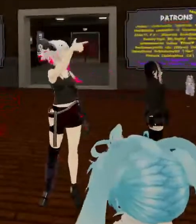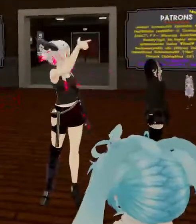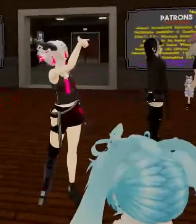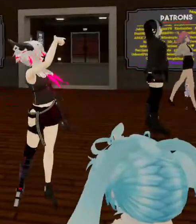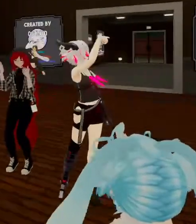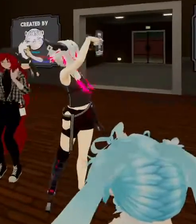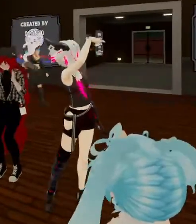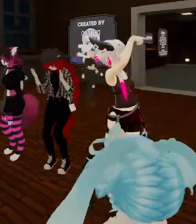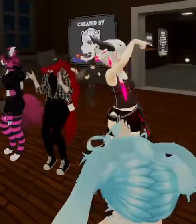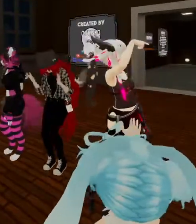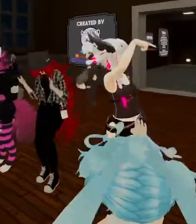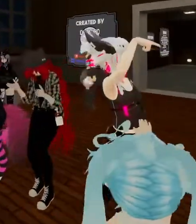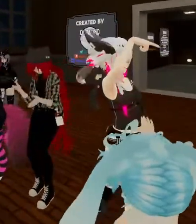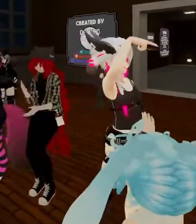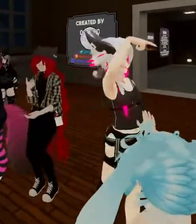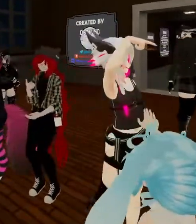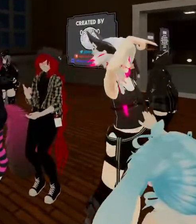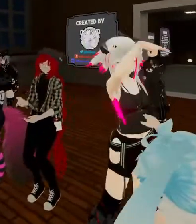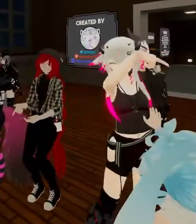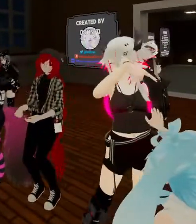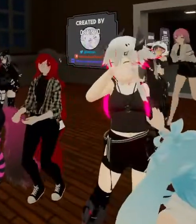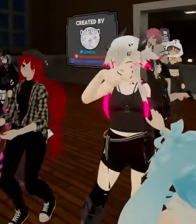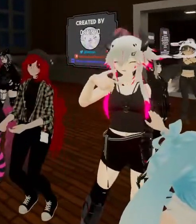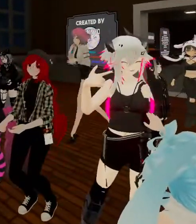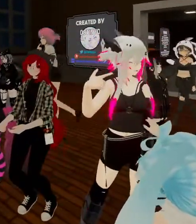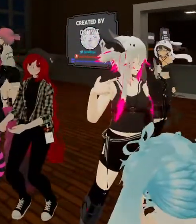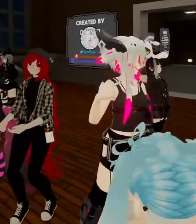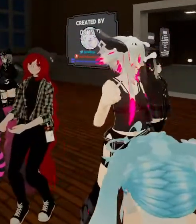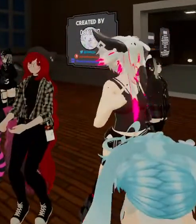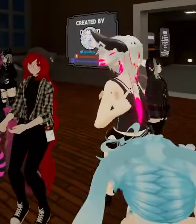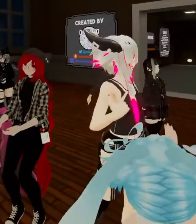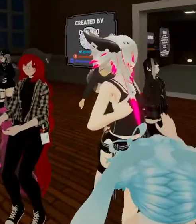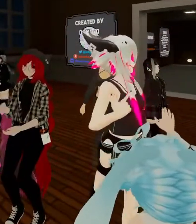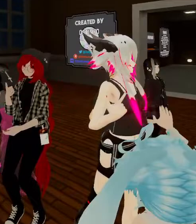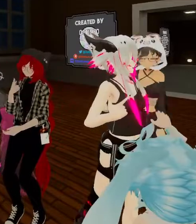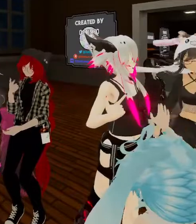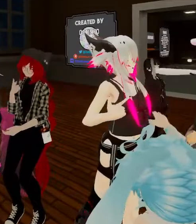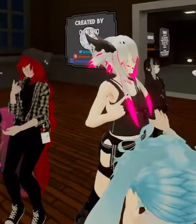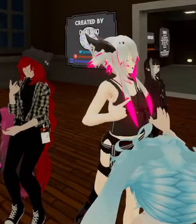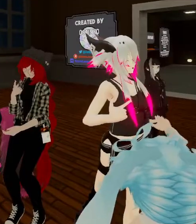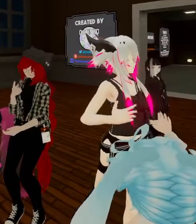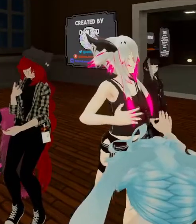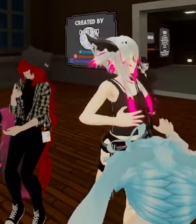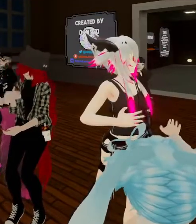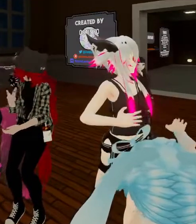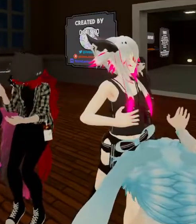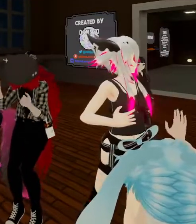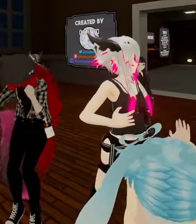Congratulations, prisoners. Y'all escaped. Took over the prison. Good job.